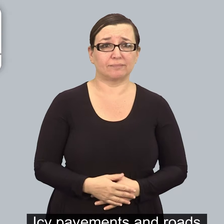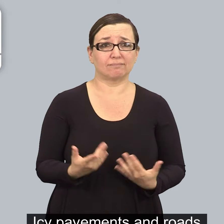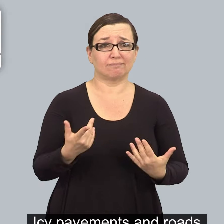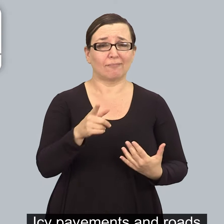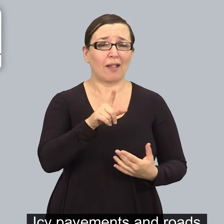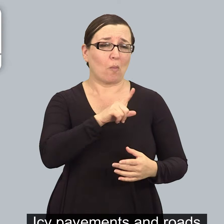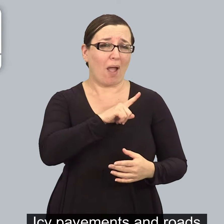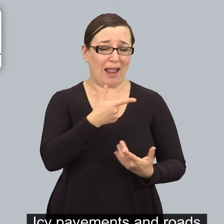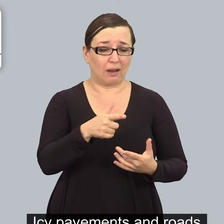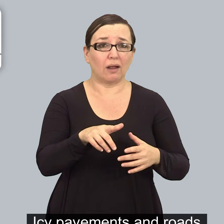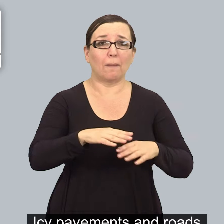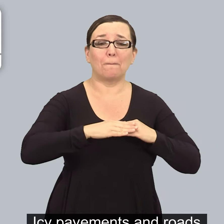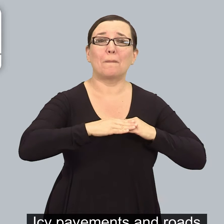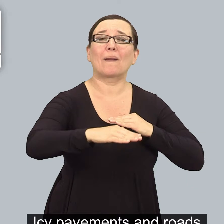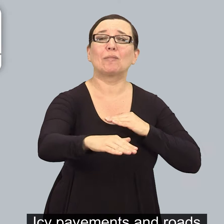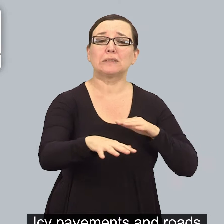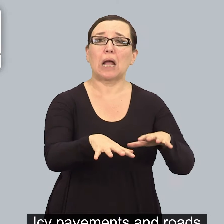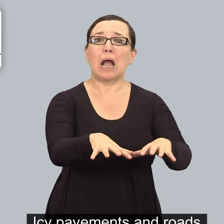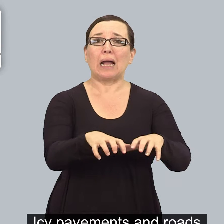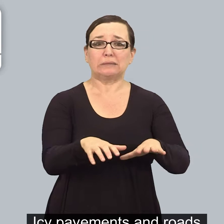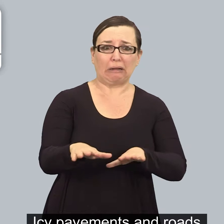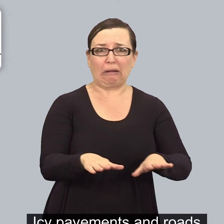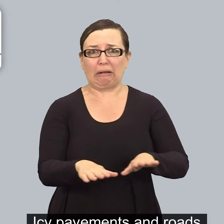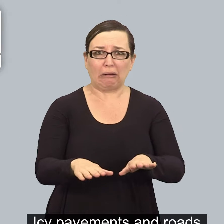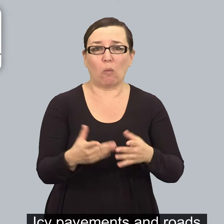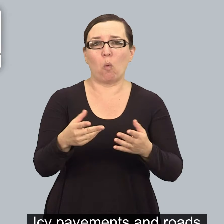Icy pavements and roads can be very slippery.